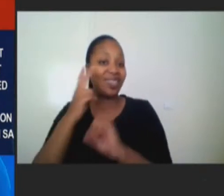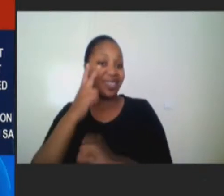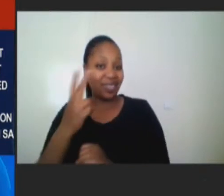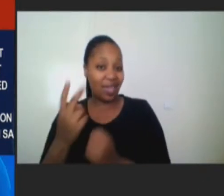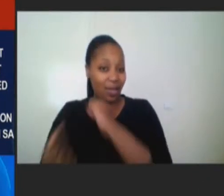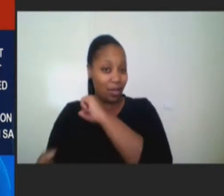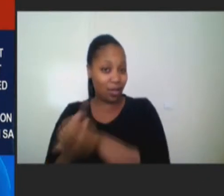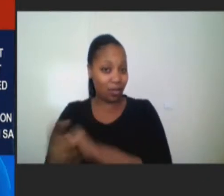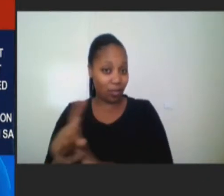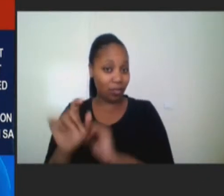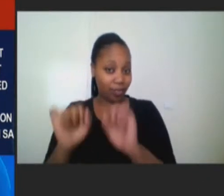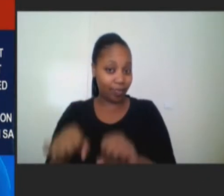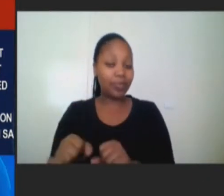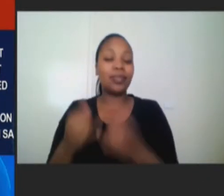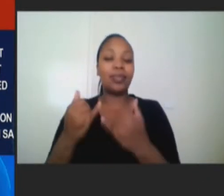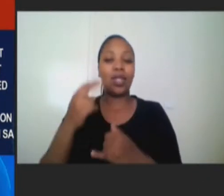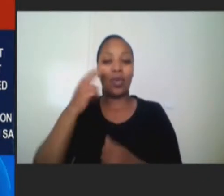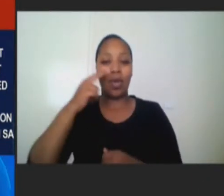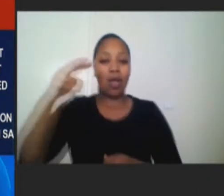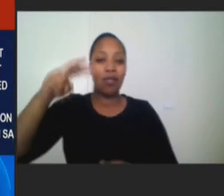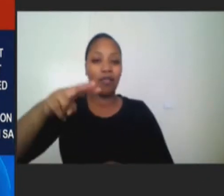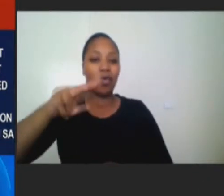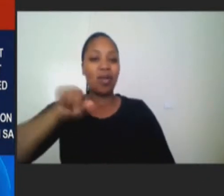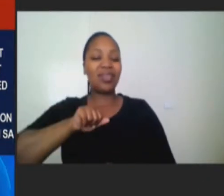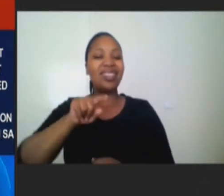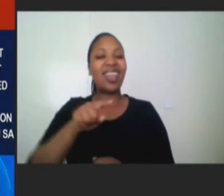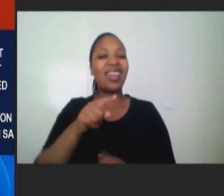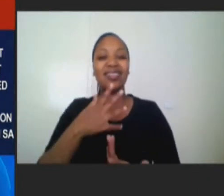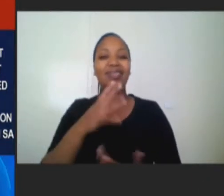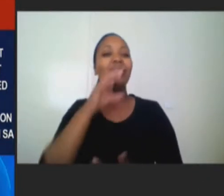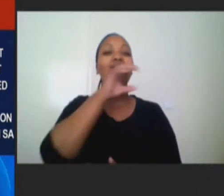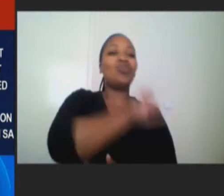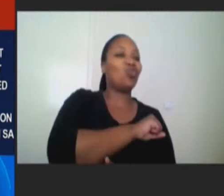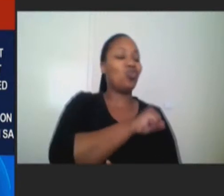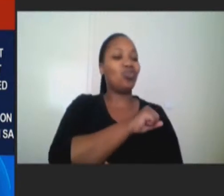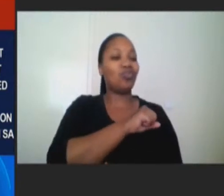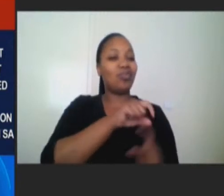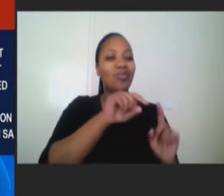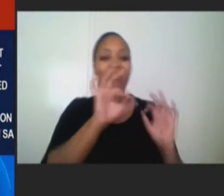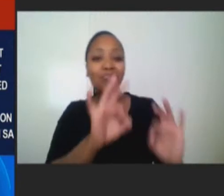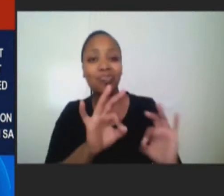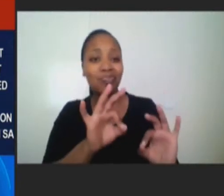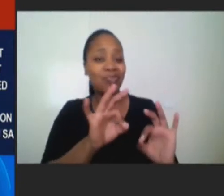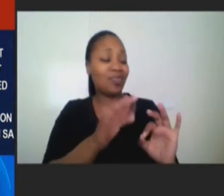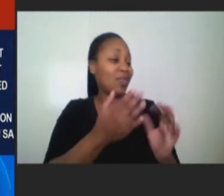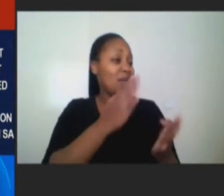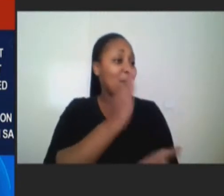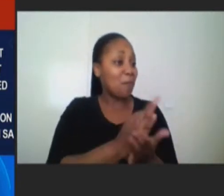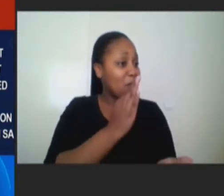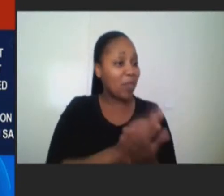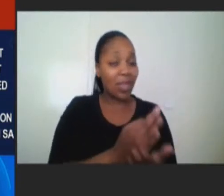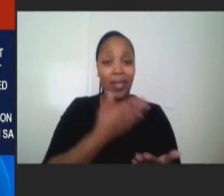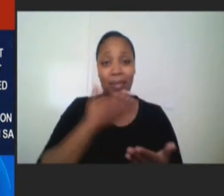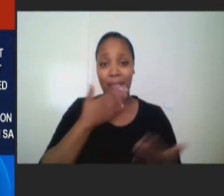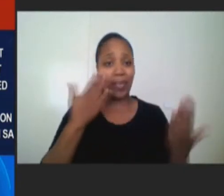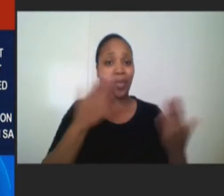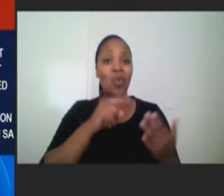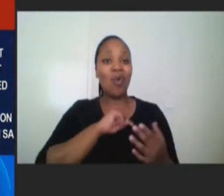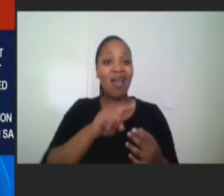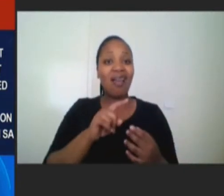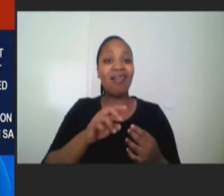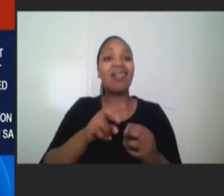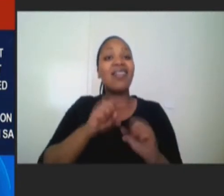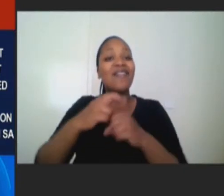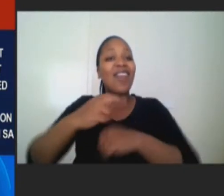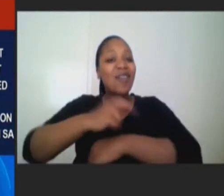introduced, well, that's also speculative, because as we heard from Prof. Karim, viruses mutate all the time.